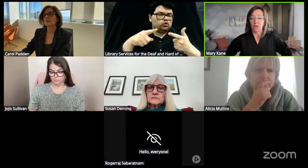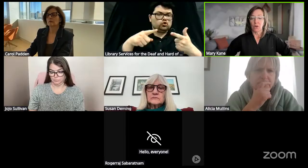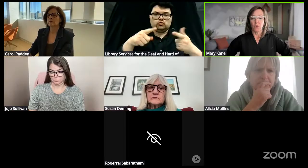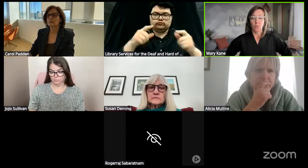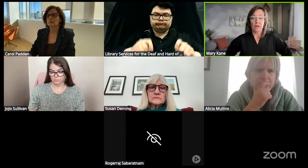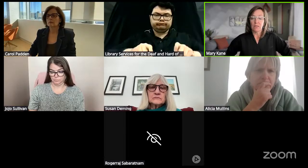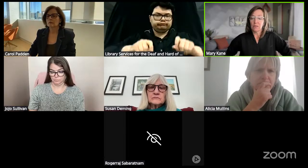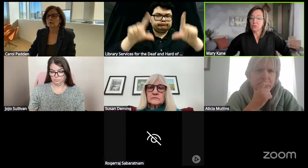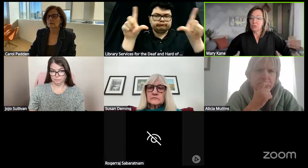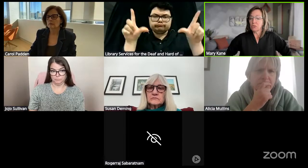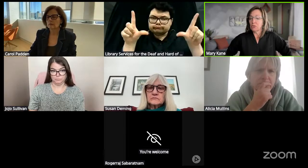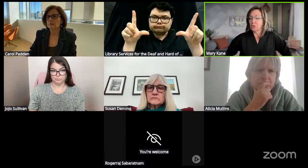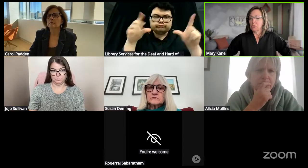You're welcome to